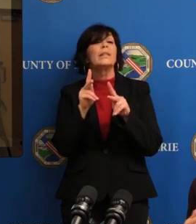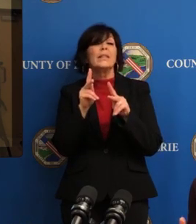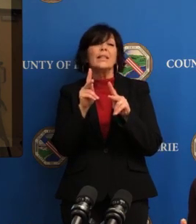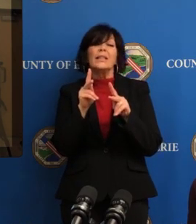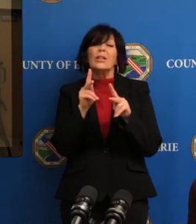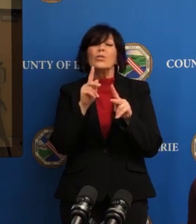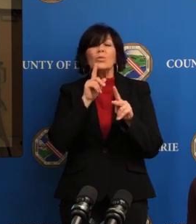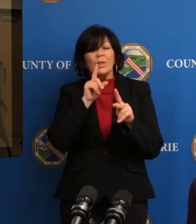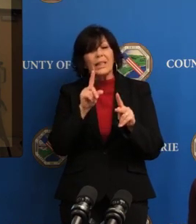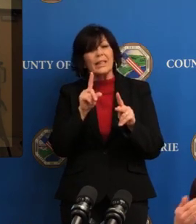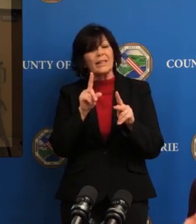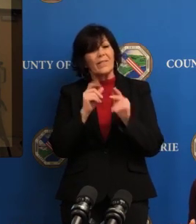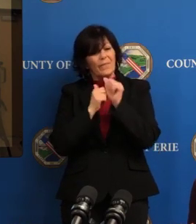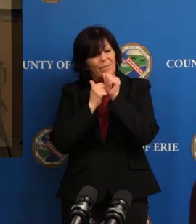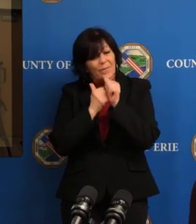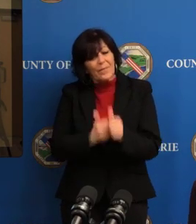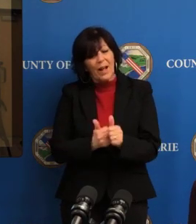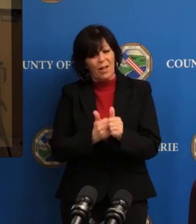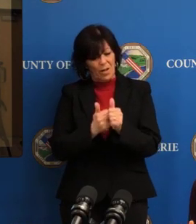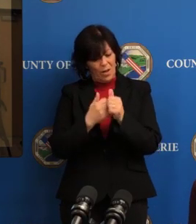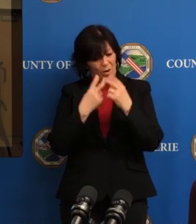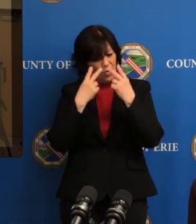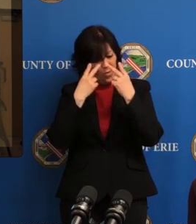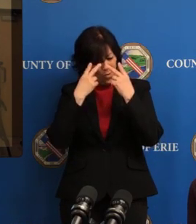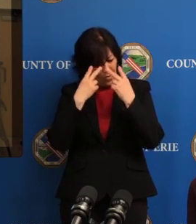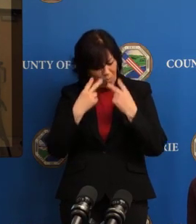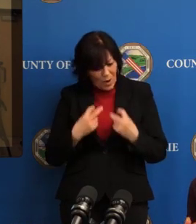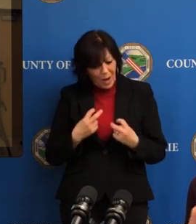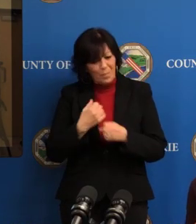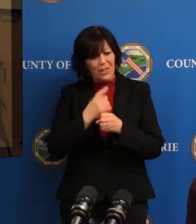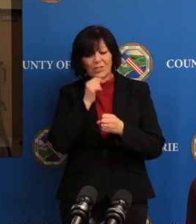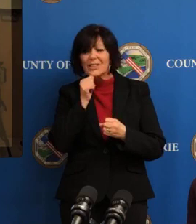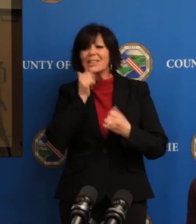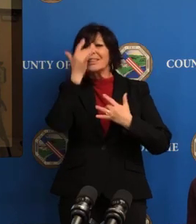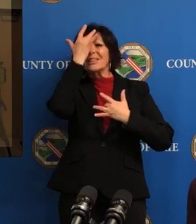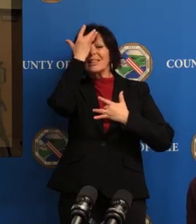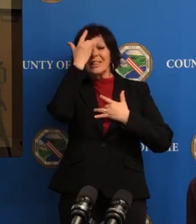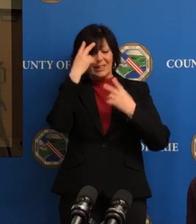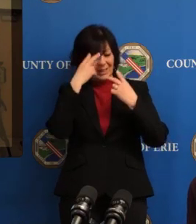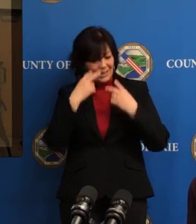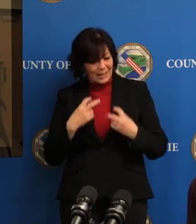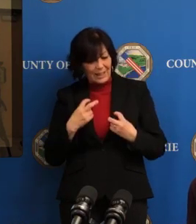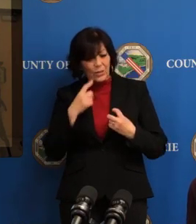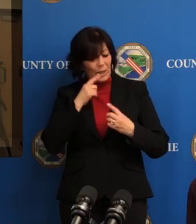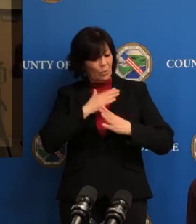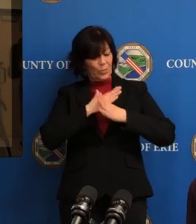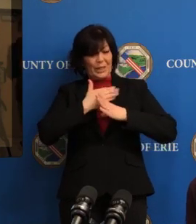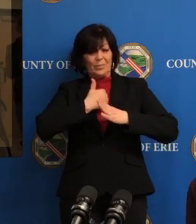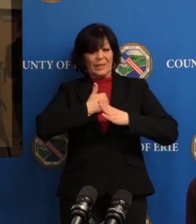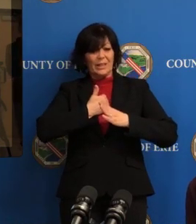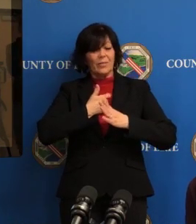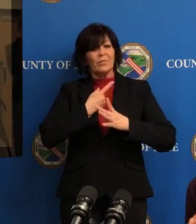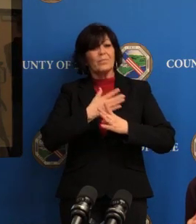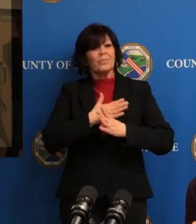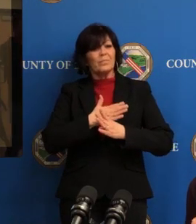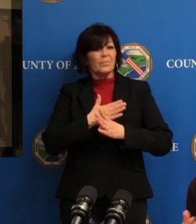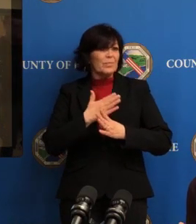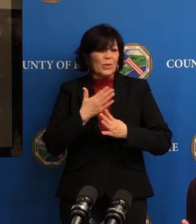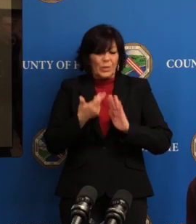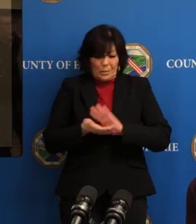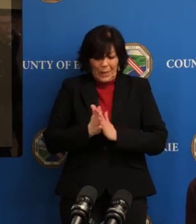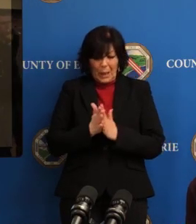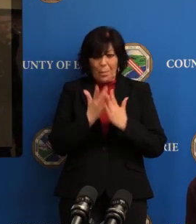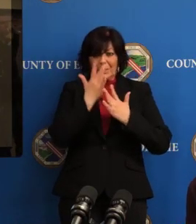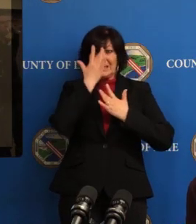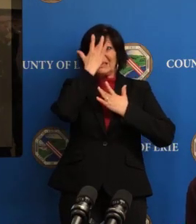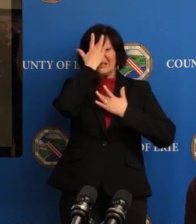take ownership of monitoring themselves for illness. So, and not only to protect themselves from becoming